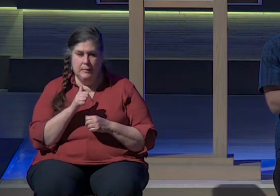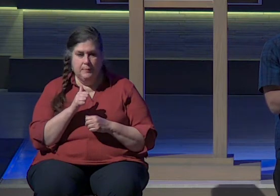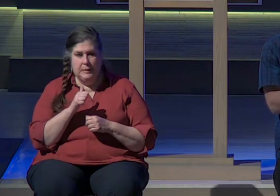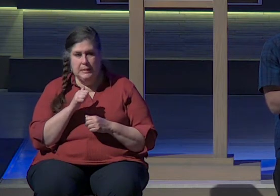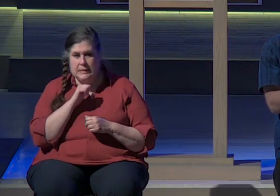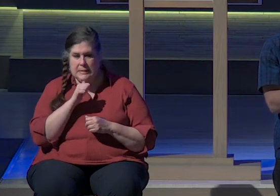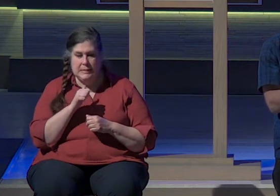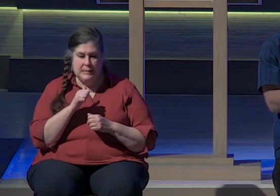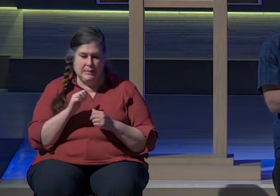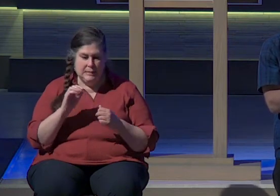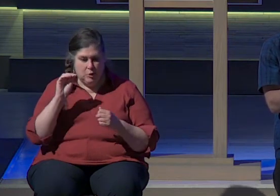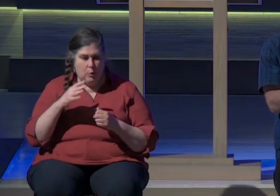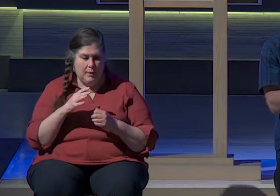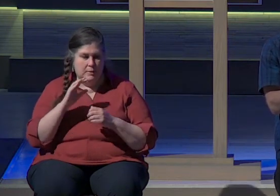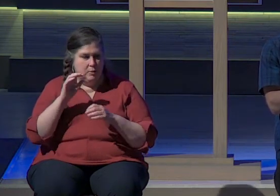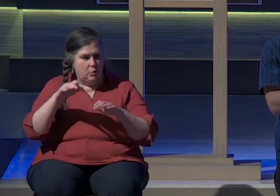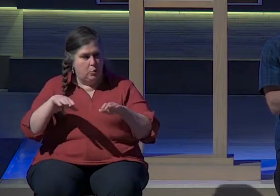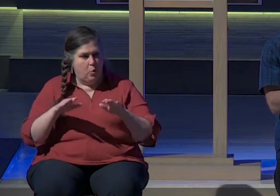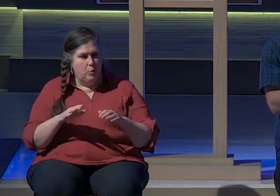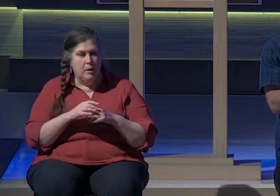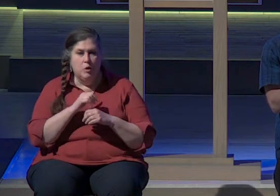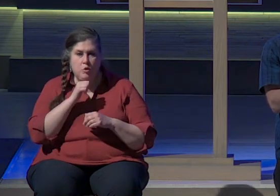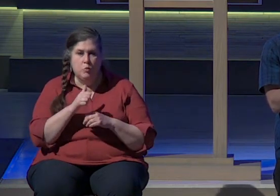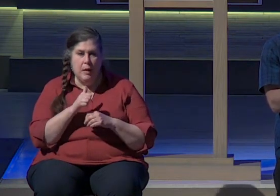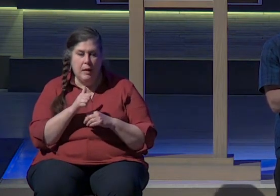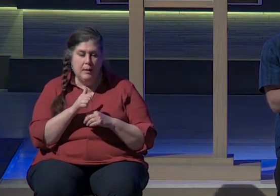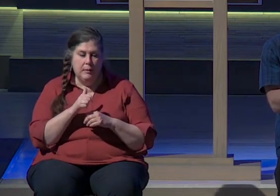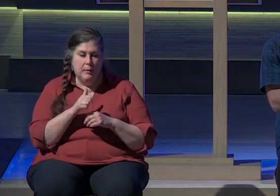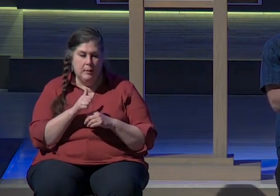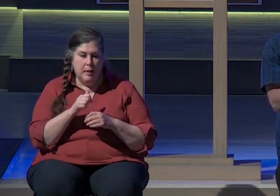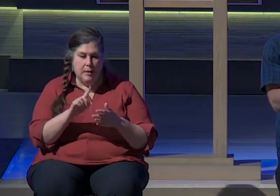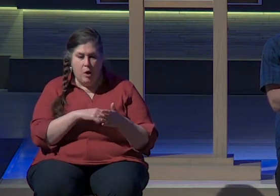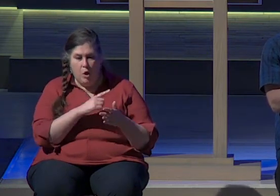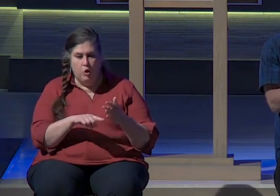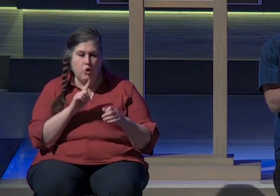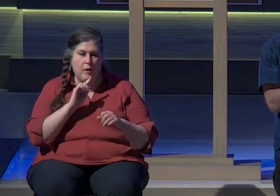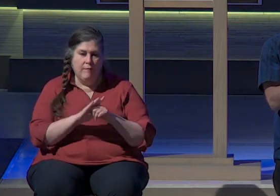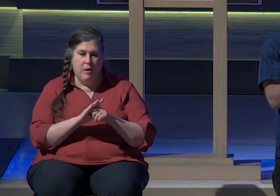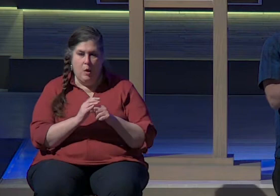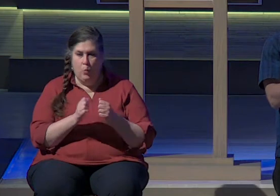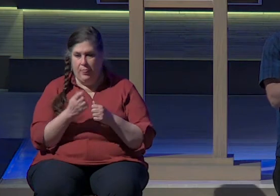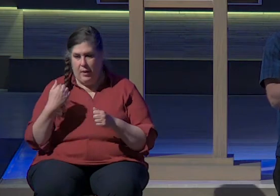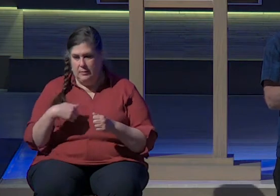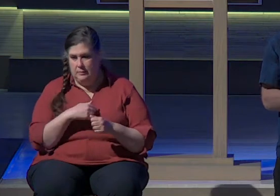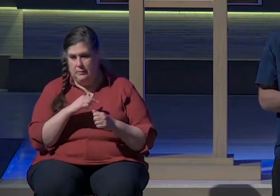throne of your glory. Remember, and do not annul your covenant with us.